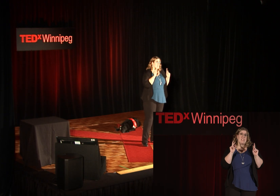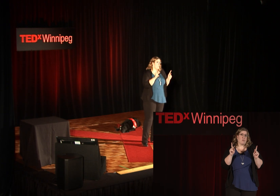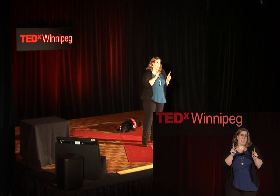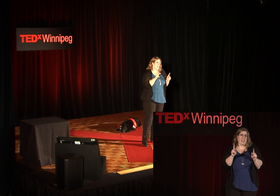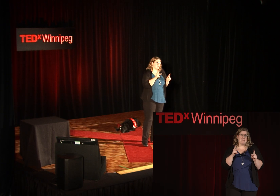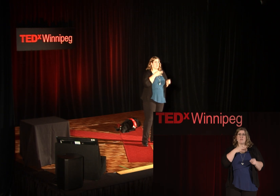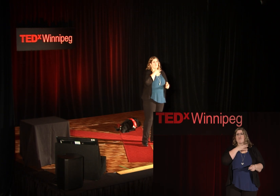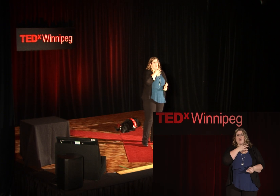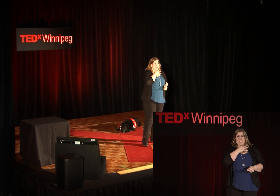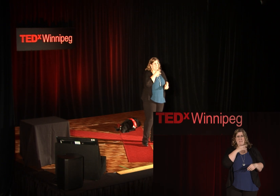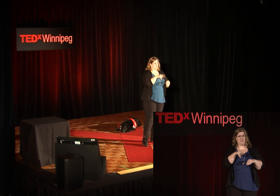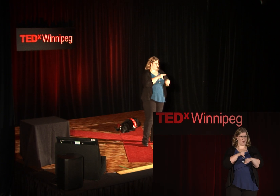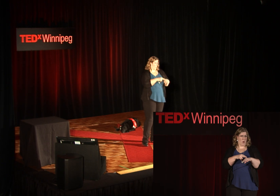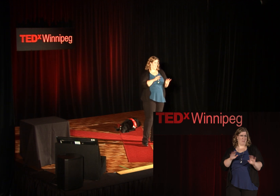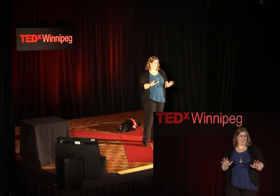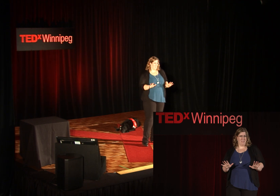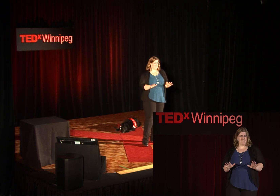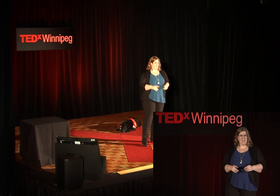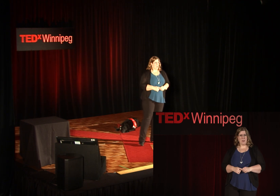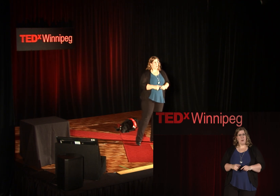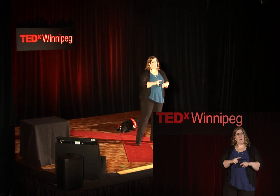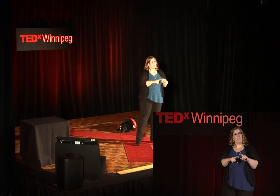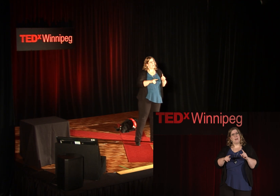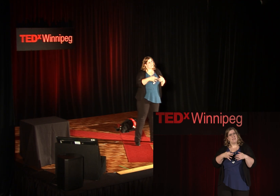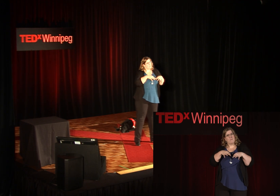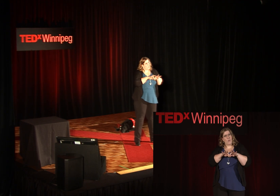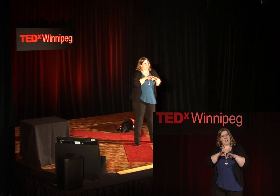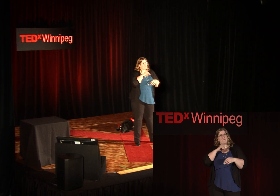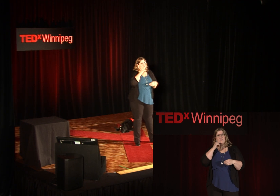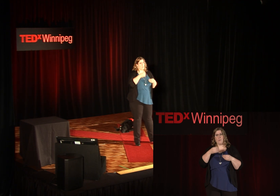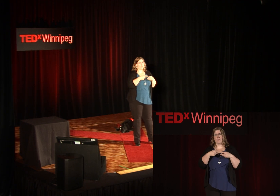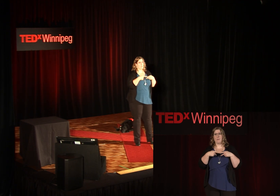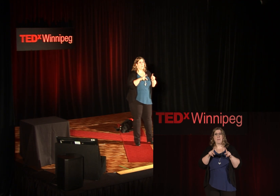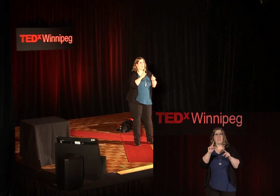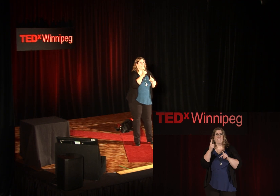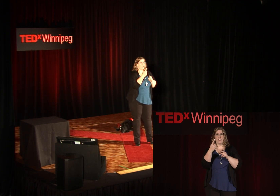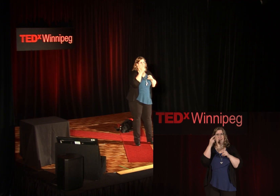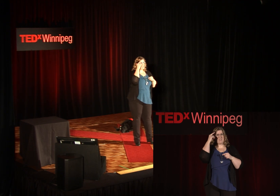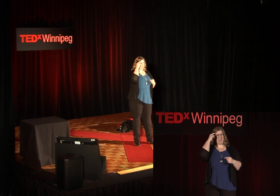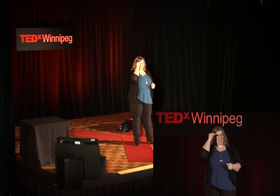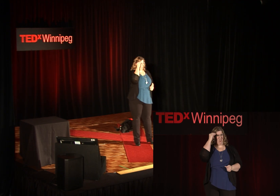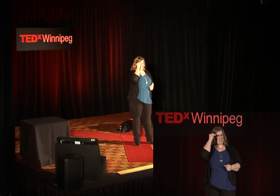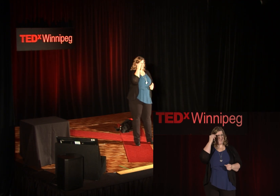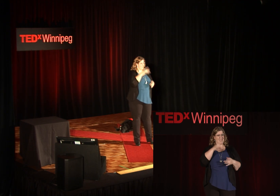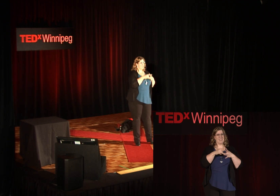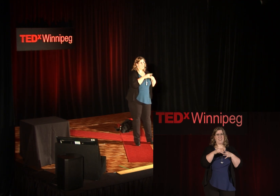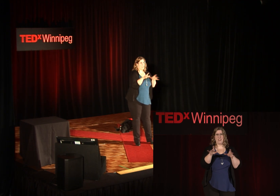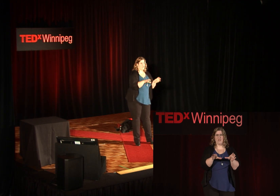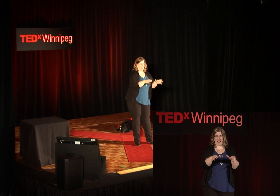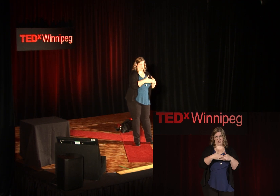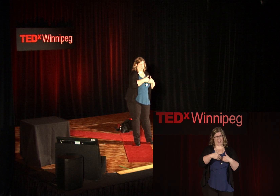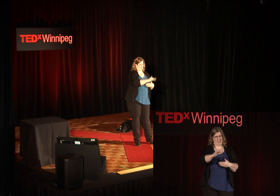It's normal to be curious, and that's okay, but don't let that first thought guide your actions.